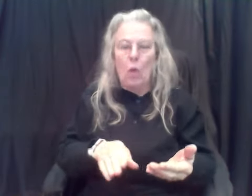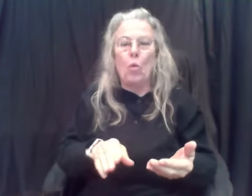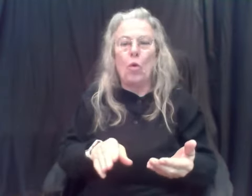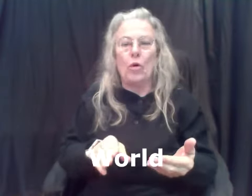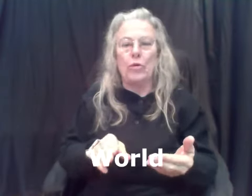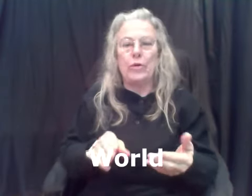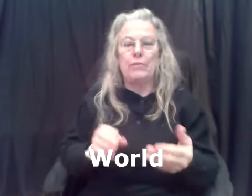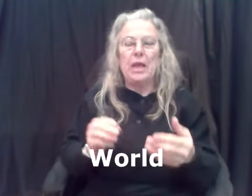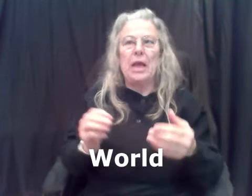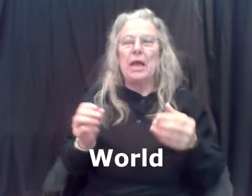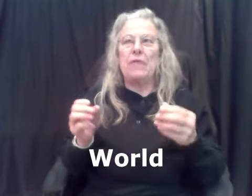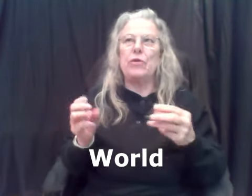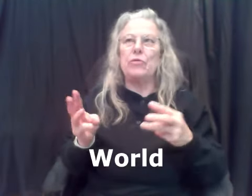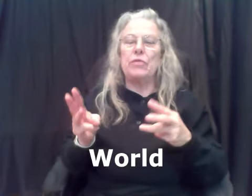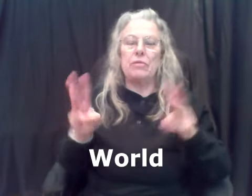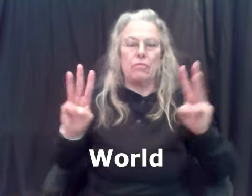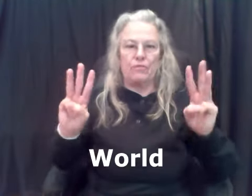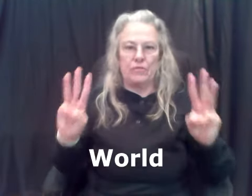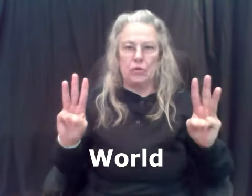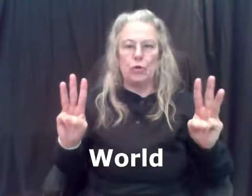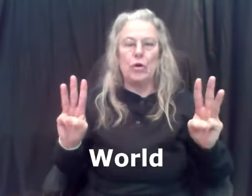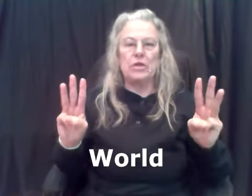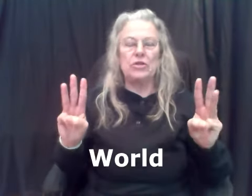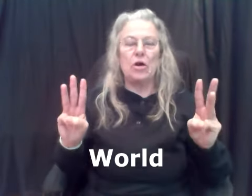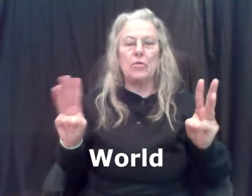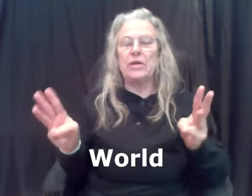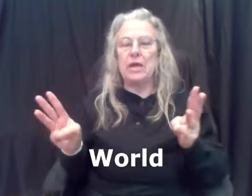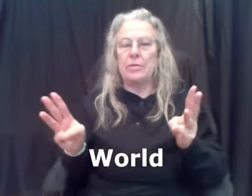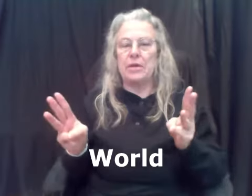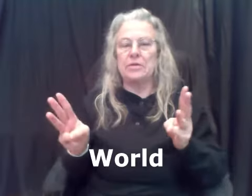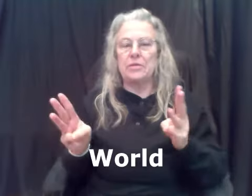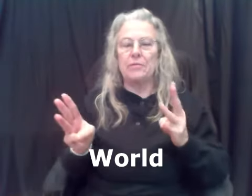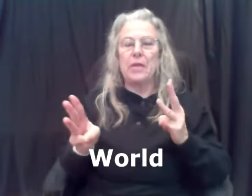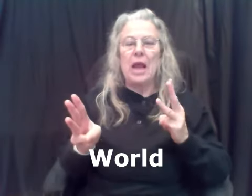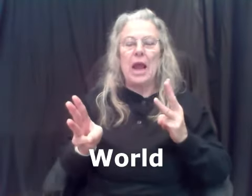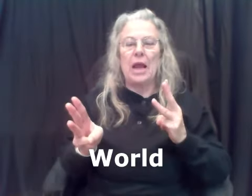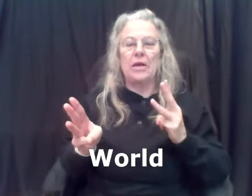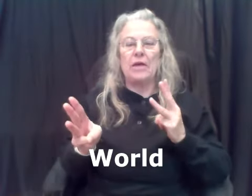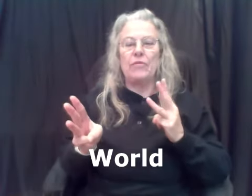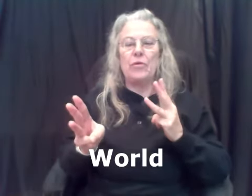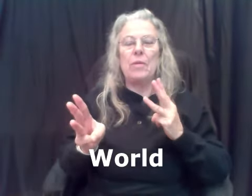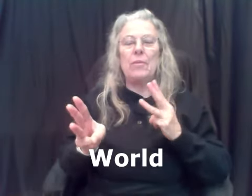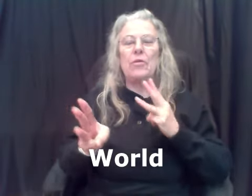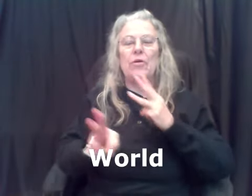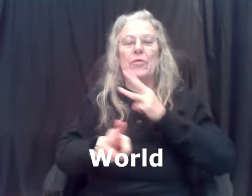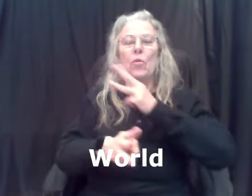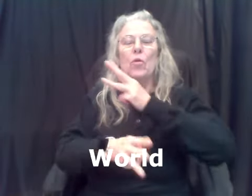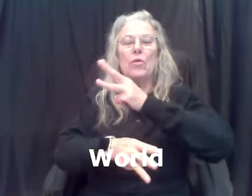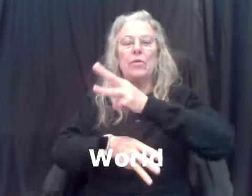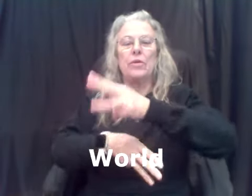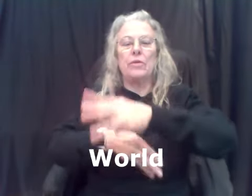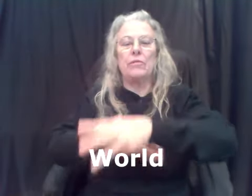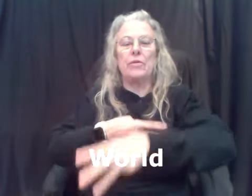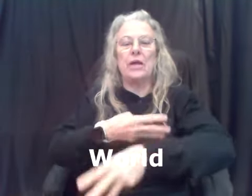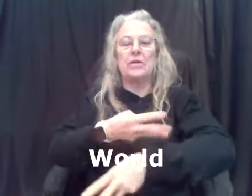world if you think you're going to start with the w's and if you remember that the world it's going